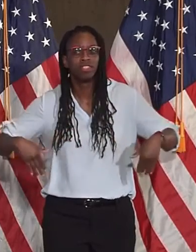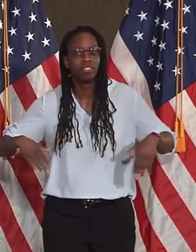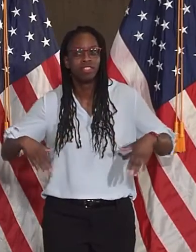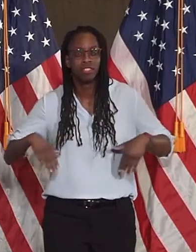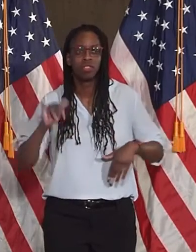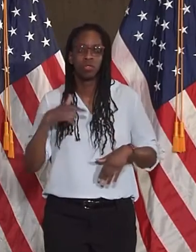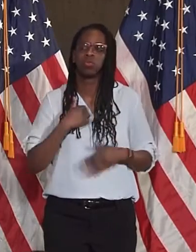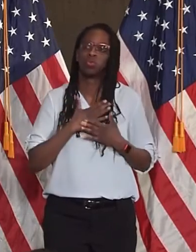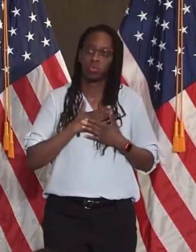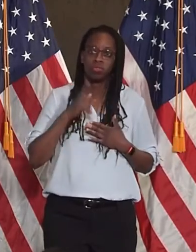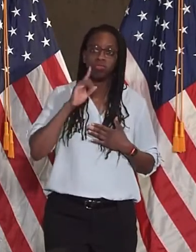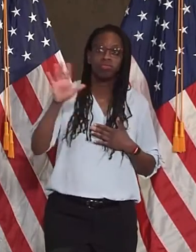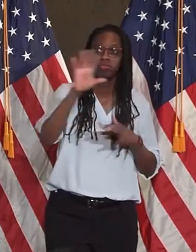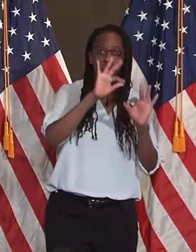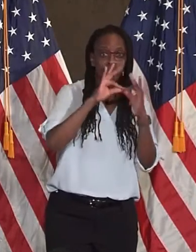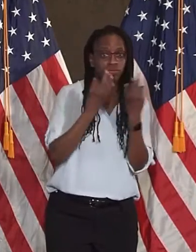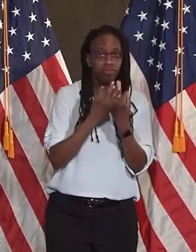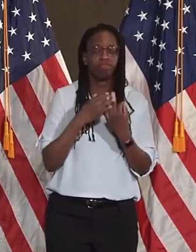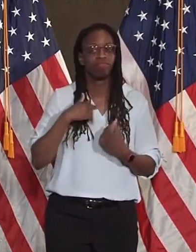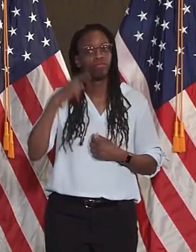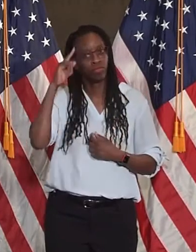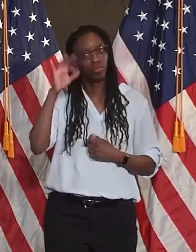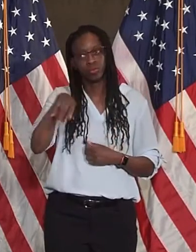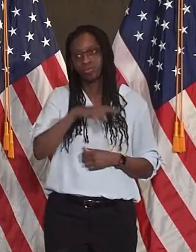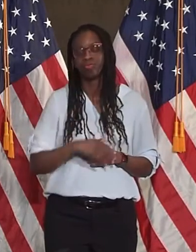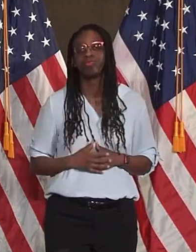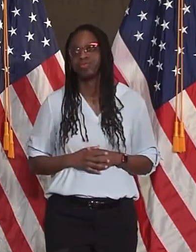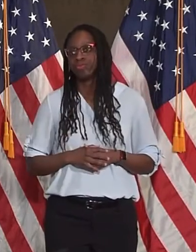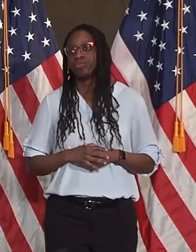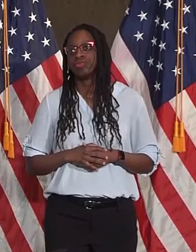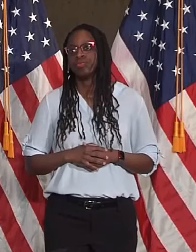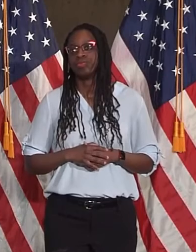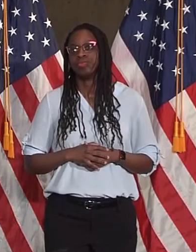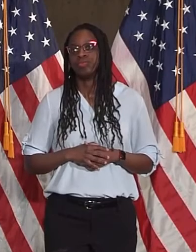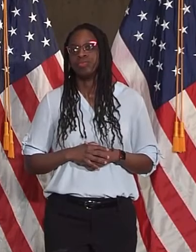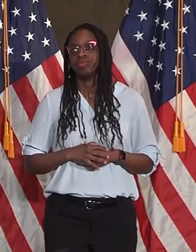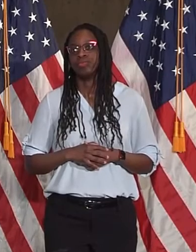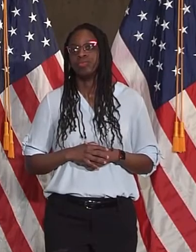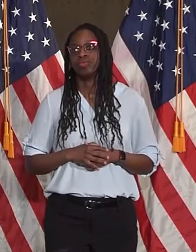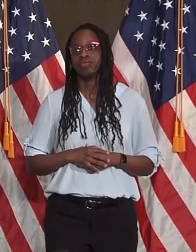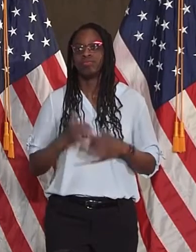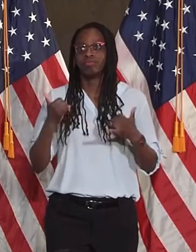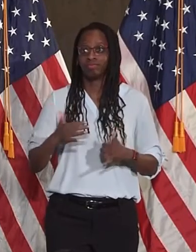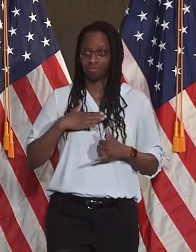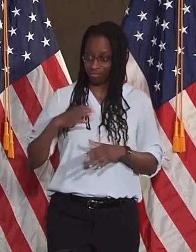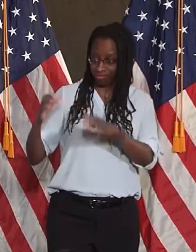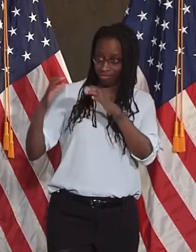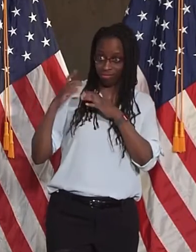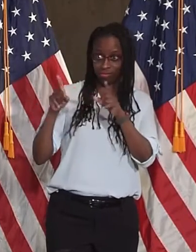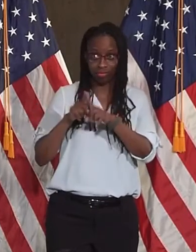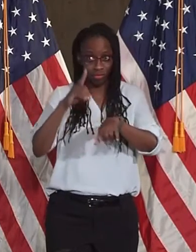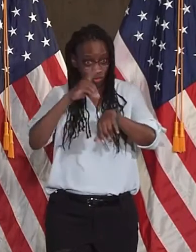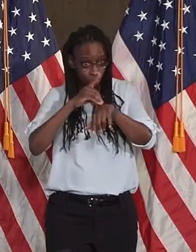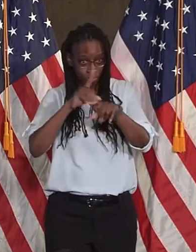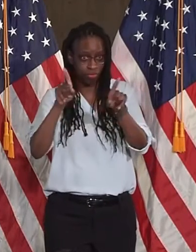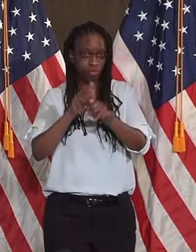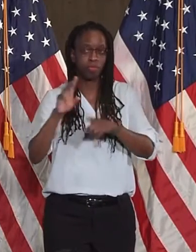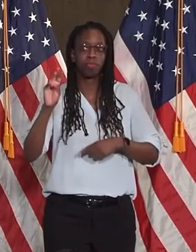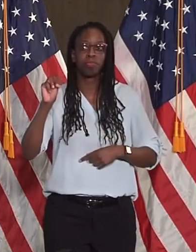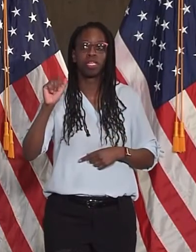As I assume the responsibilities of Mayor of Boston, I promise to give you bold, courageous